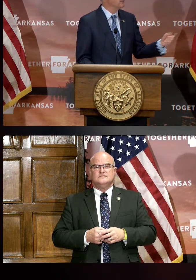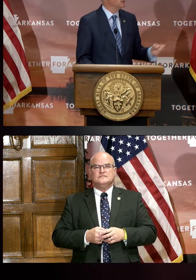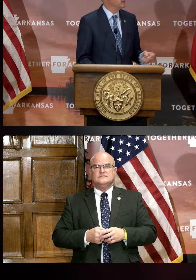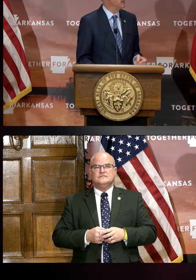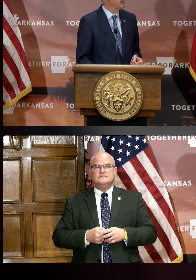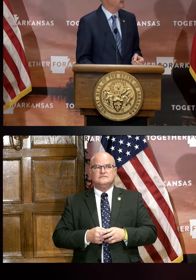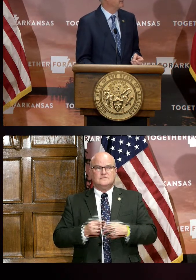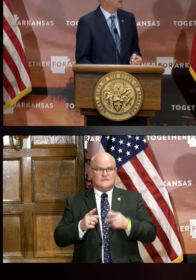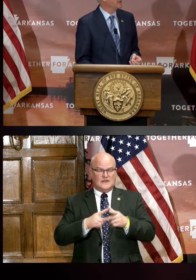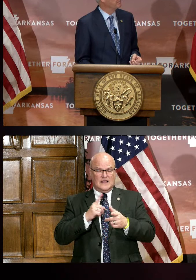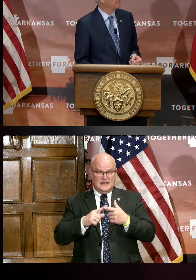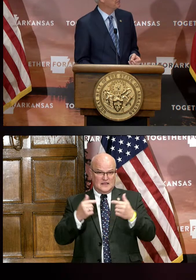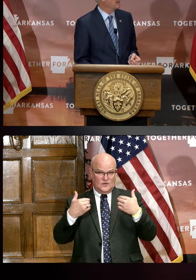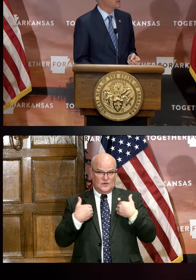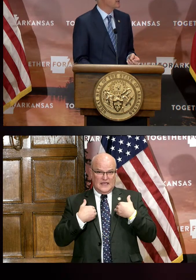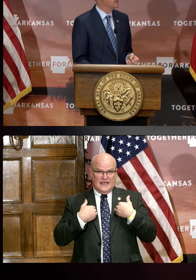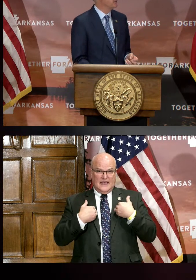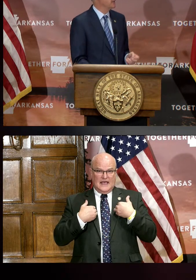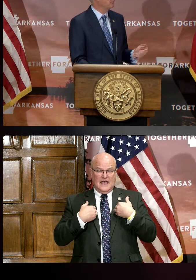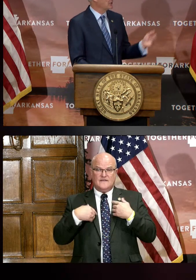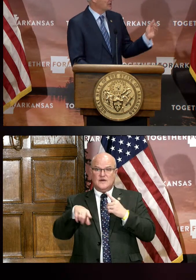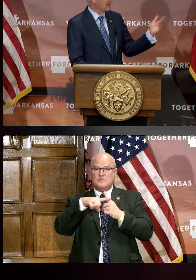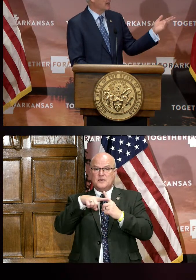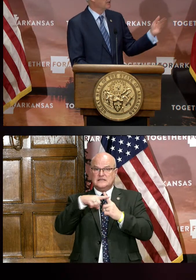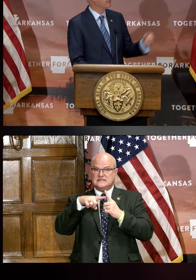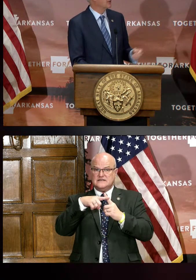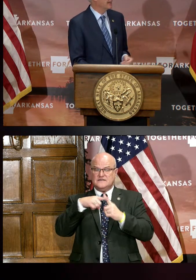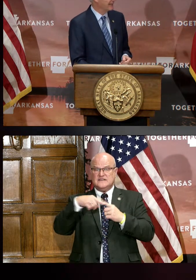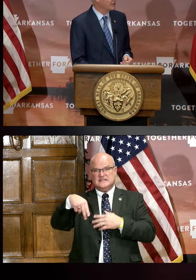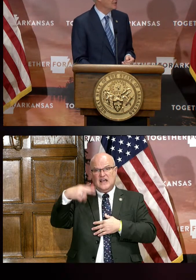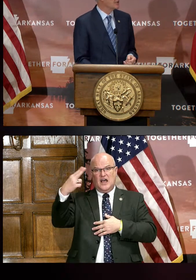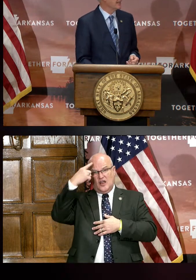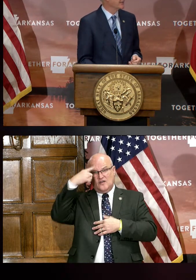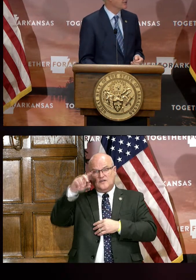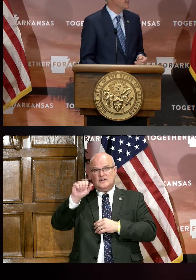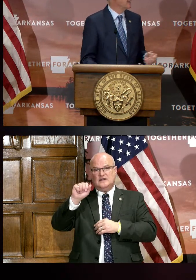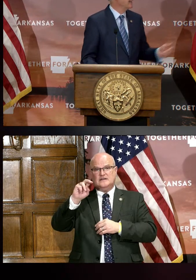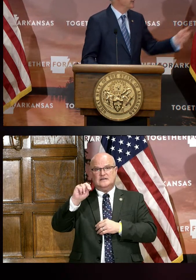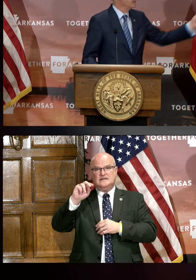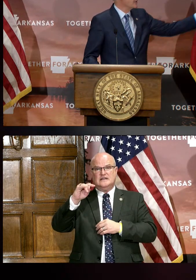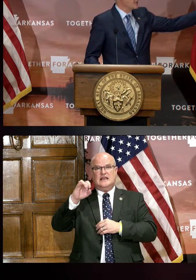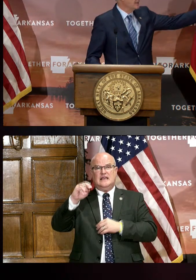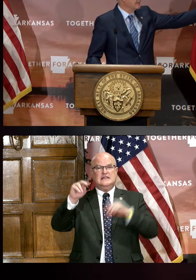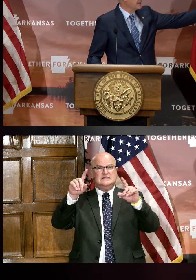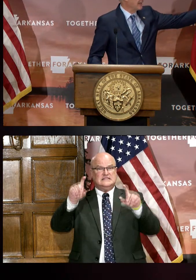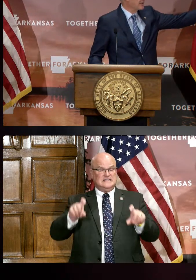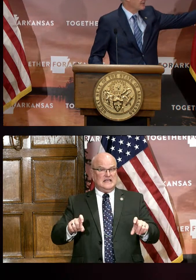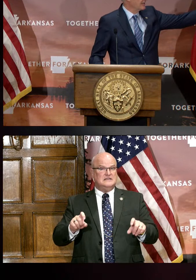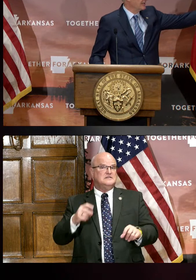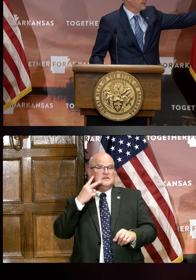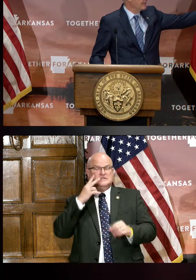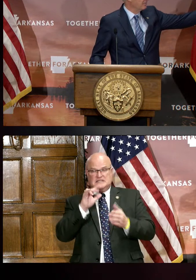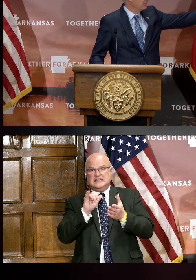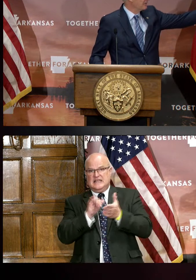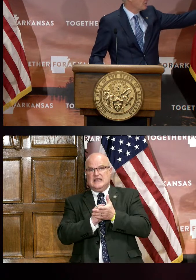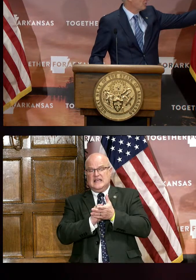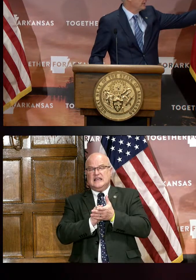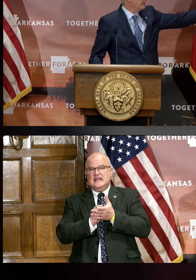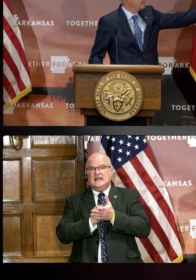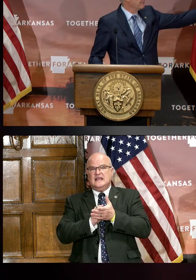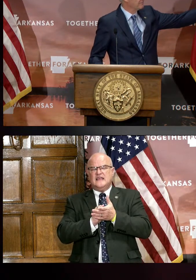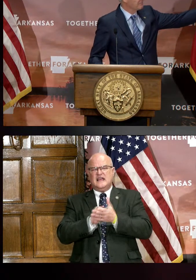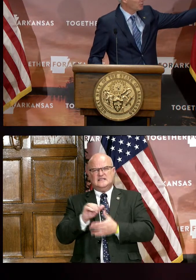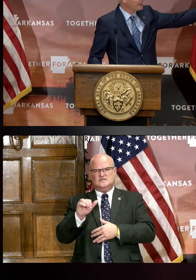And then we have our positivity, which is higher for our antigen test. You can see that that's